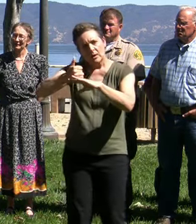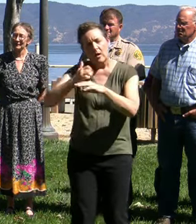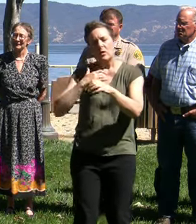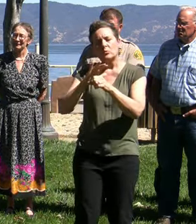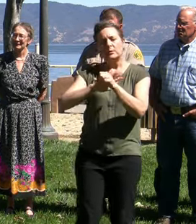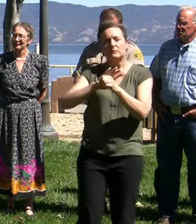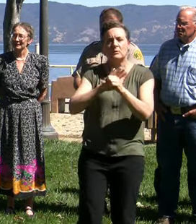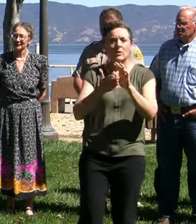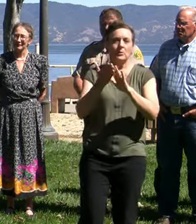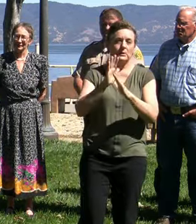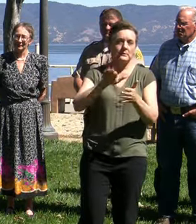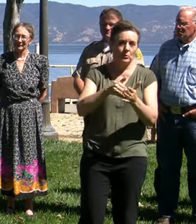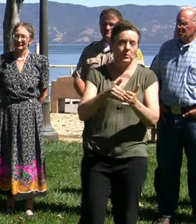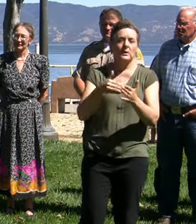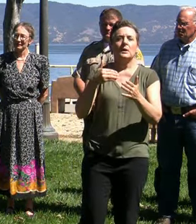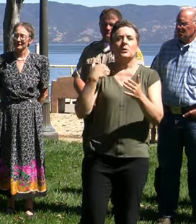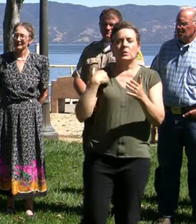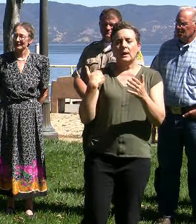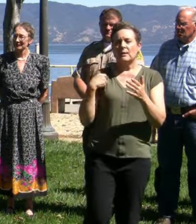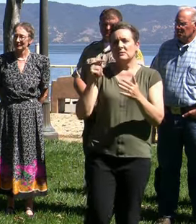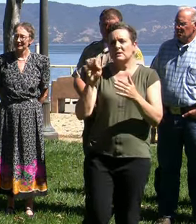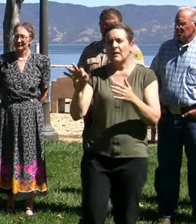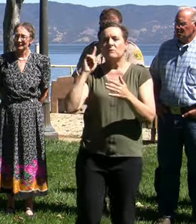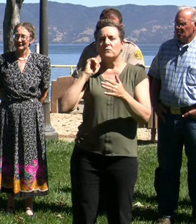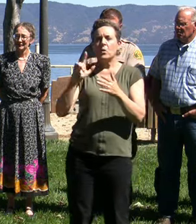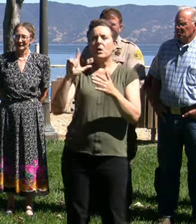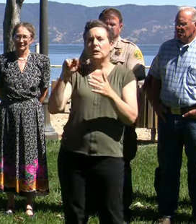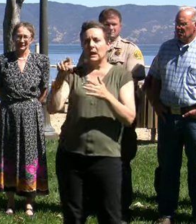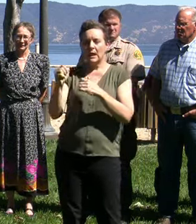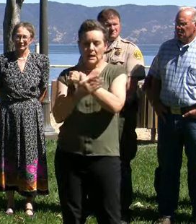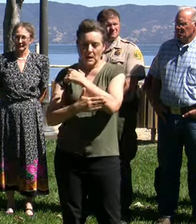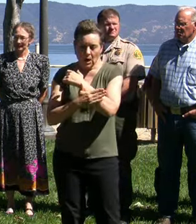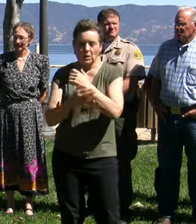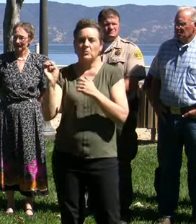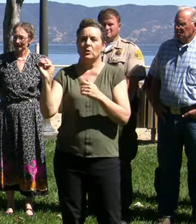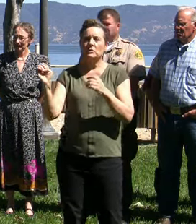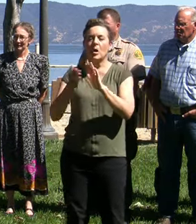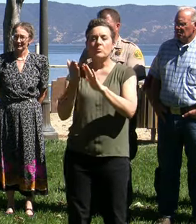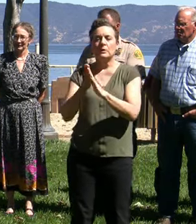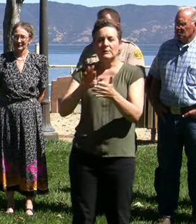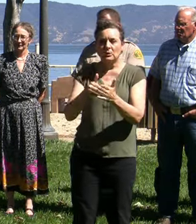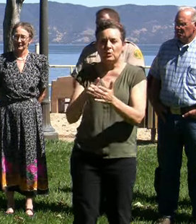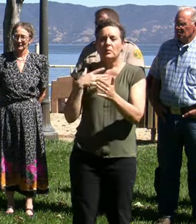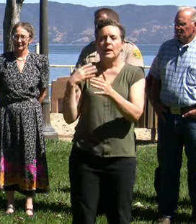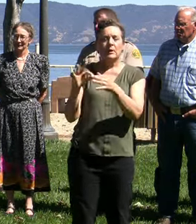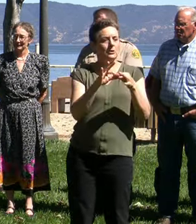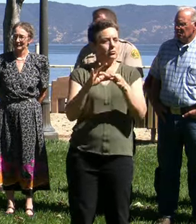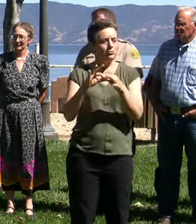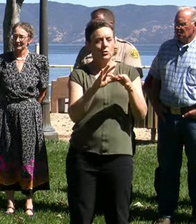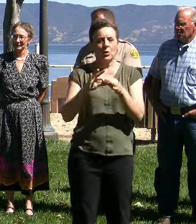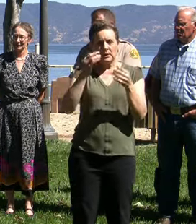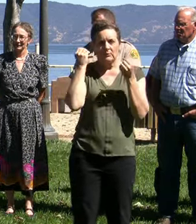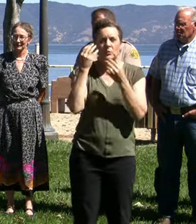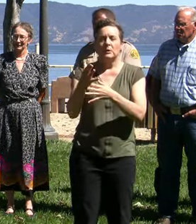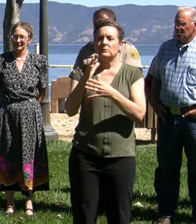Operations Center. We are staffing the Lake County Emergency Operations Center, where we are operating the Joint Information Center with staff from all around the